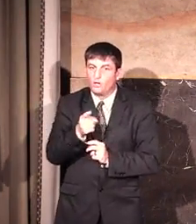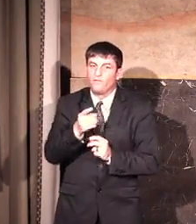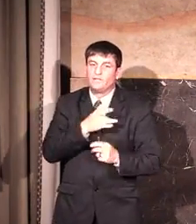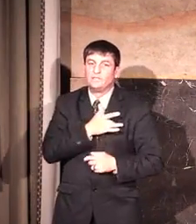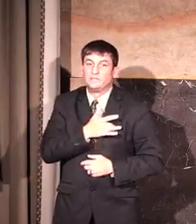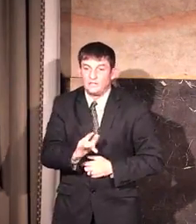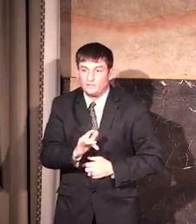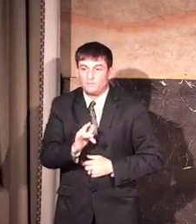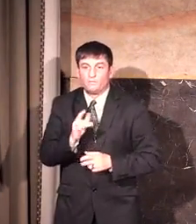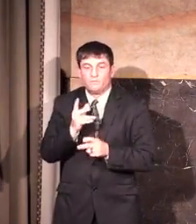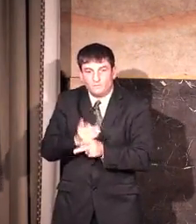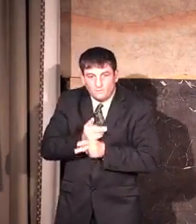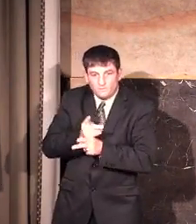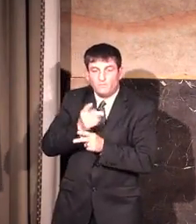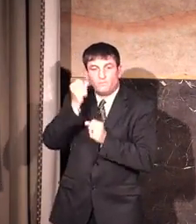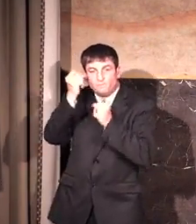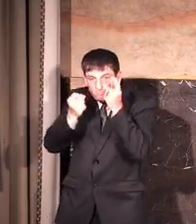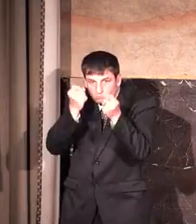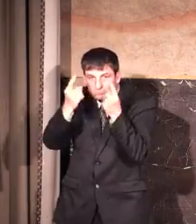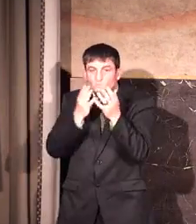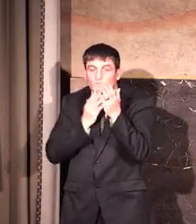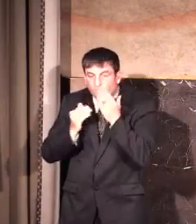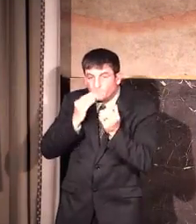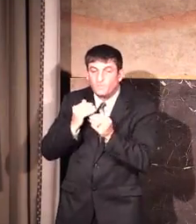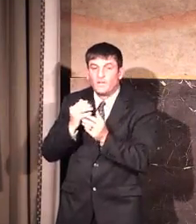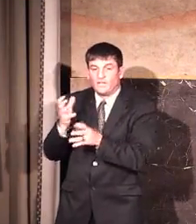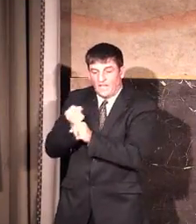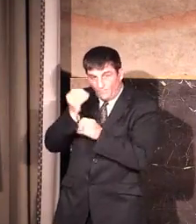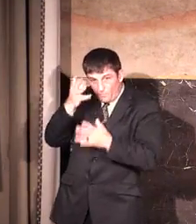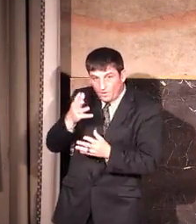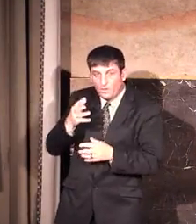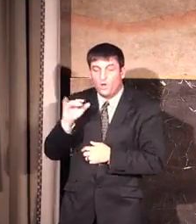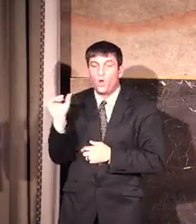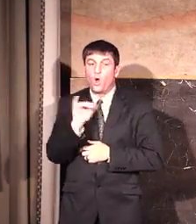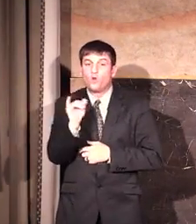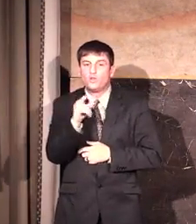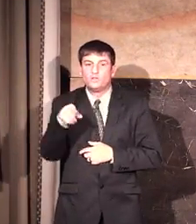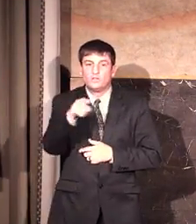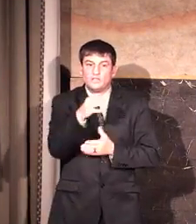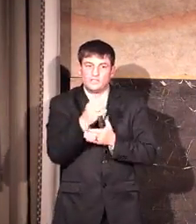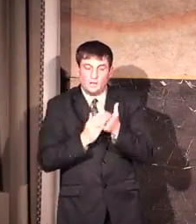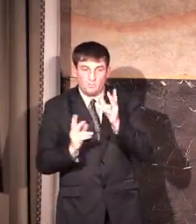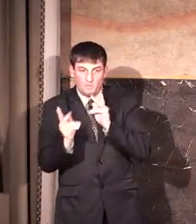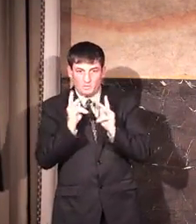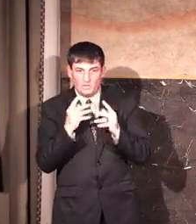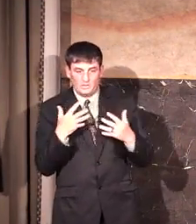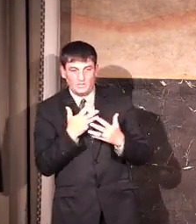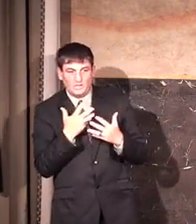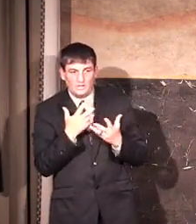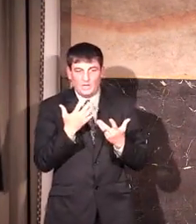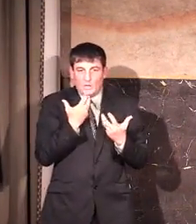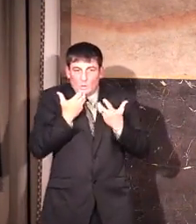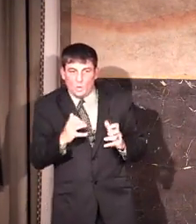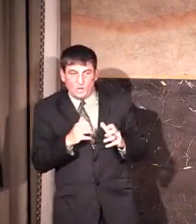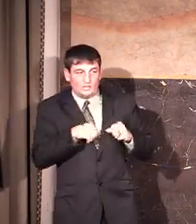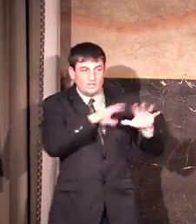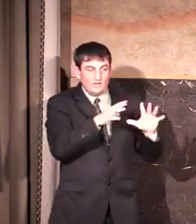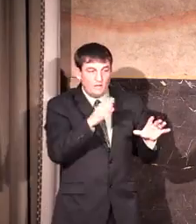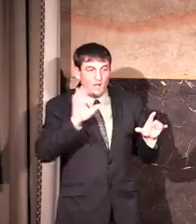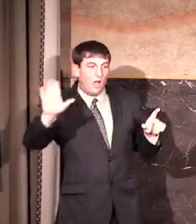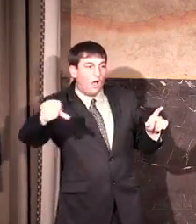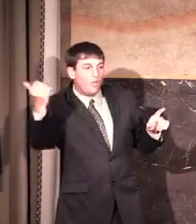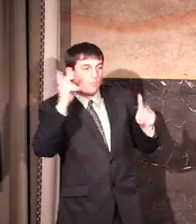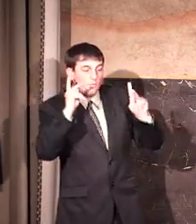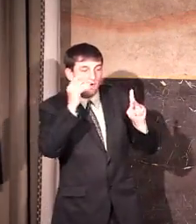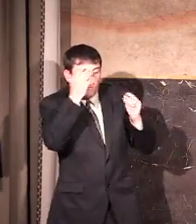some of the medical concepts that we're working around, and also that somebody who may be reluctant or skeptical, they're able to work with that individual, give them the assurances that I